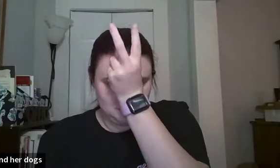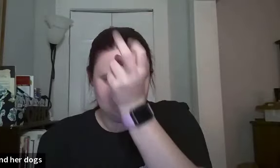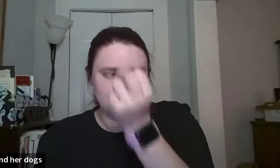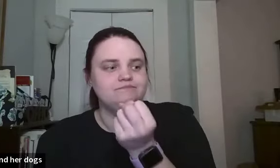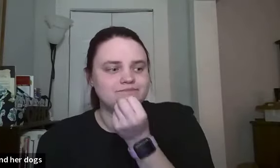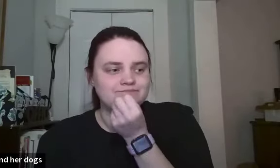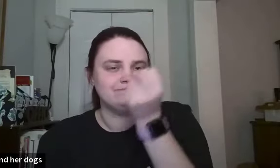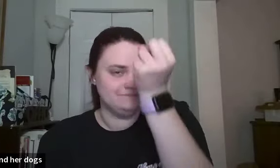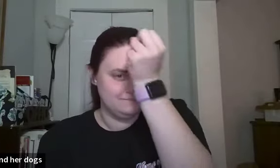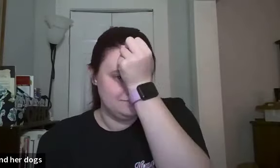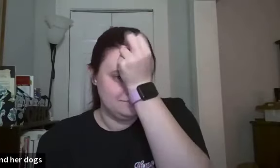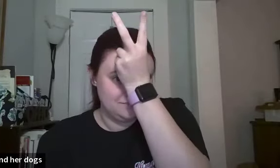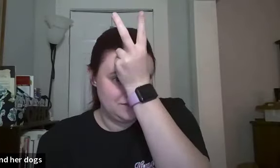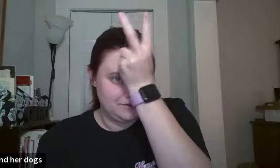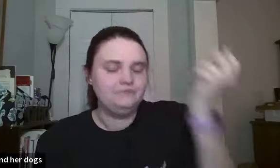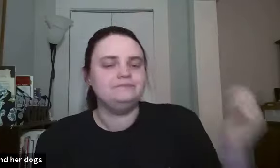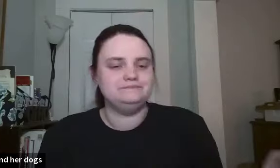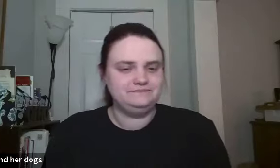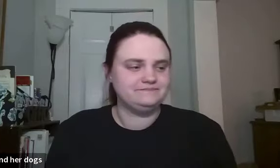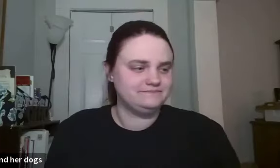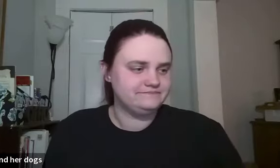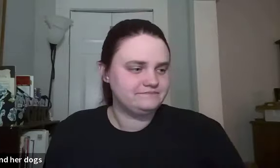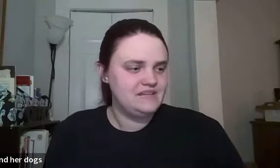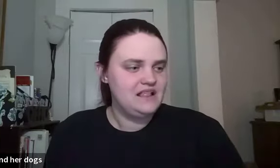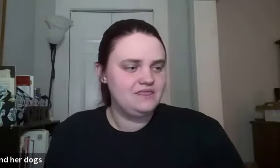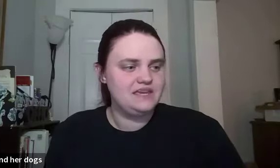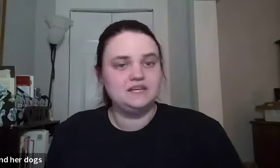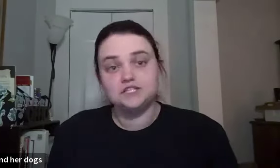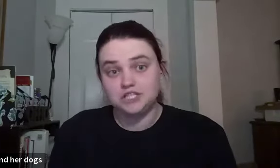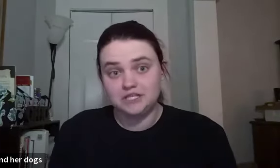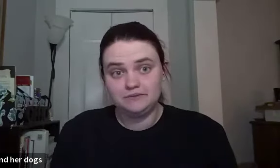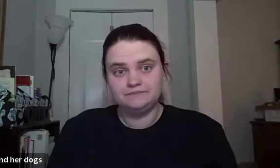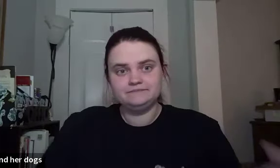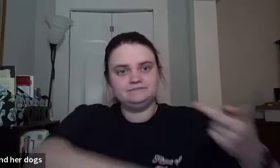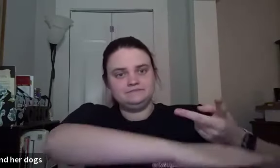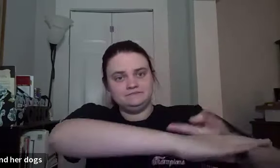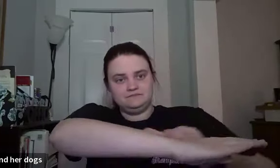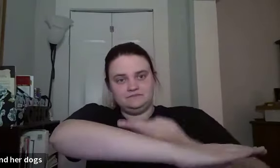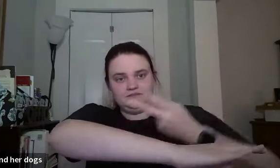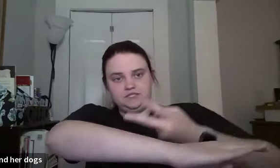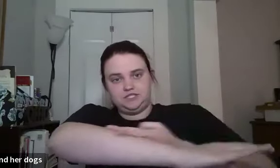goat, goat. Then sheep,